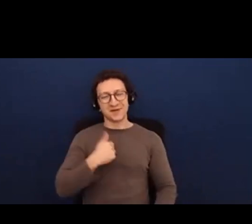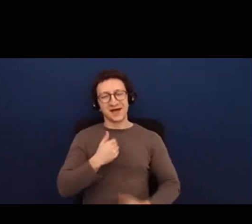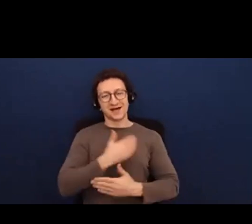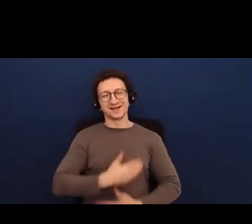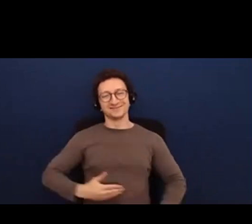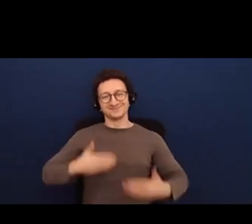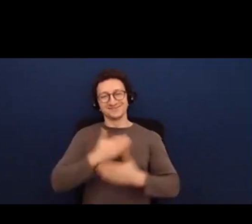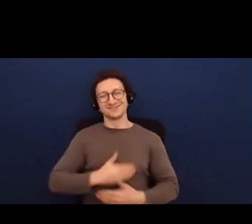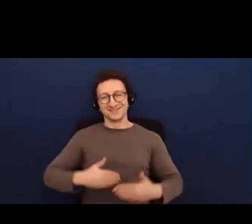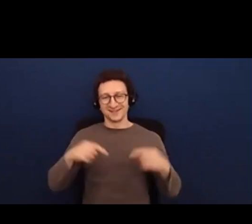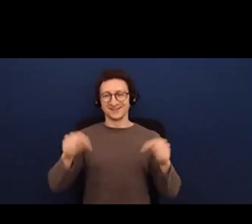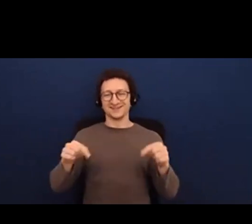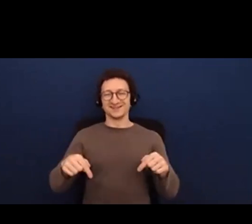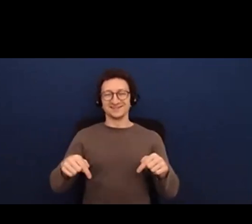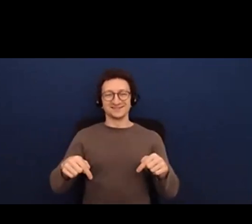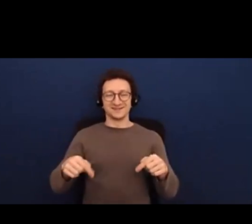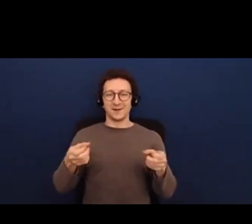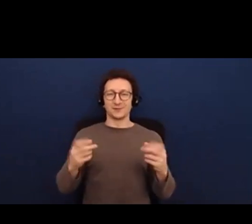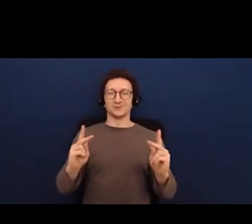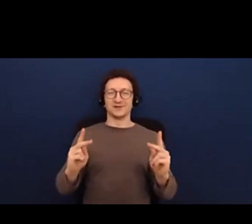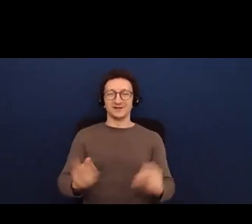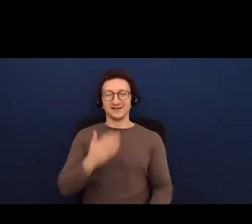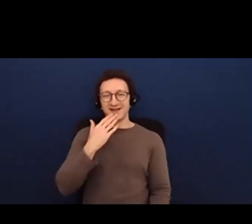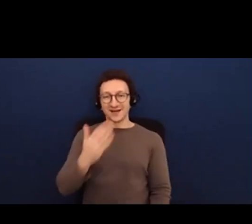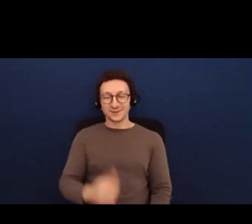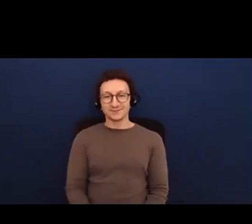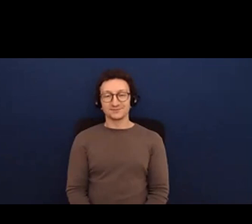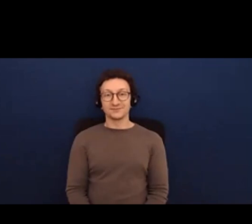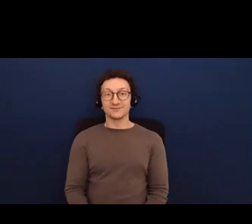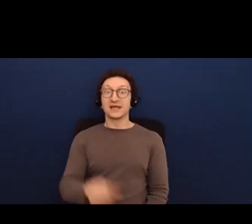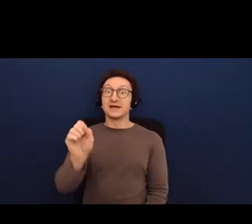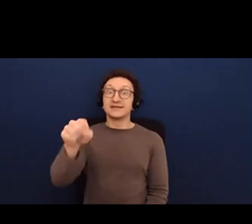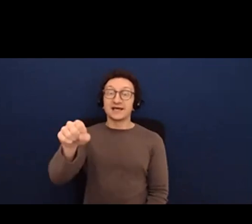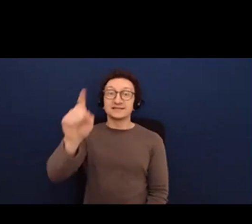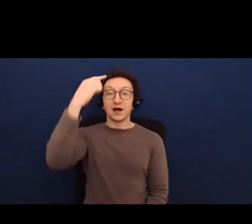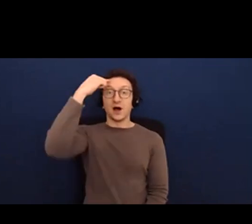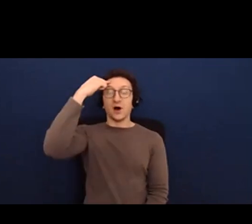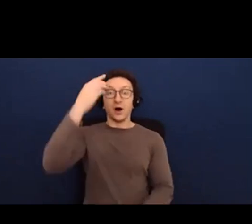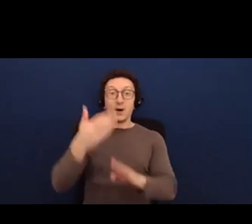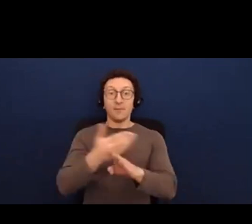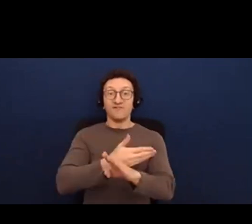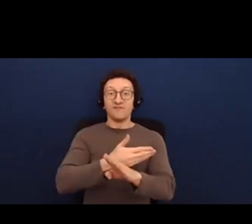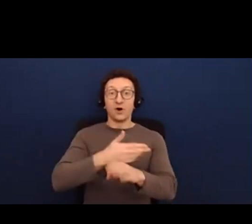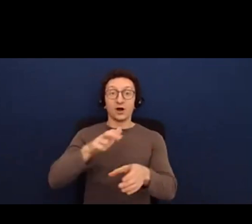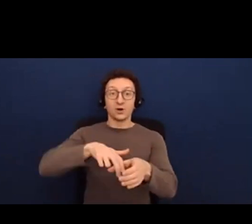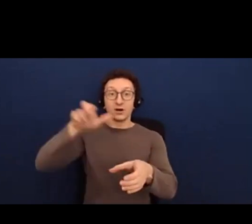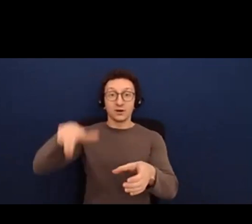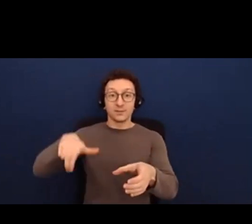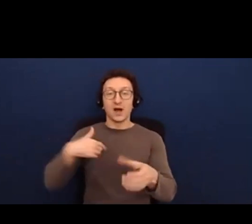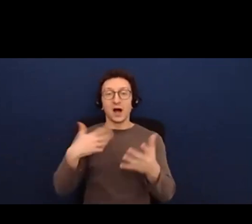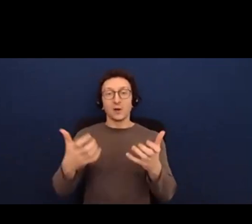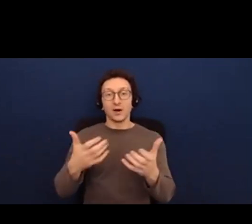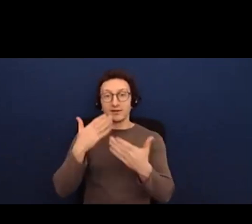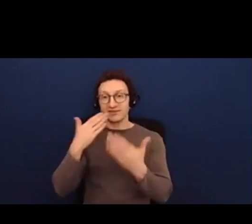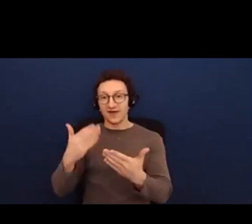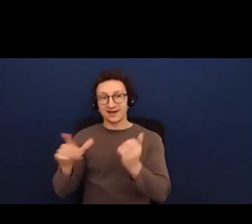forum, very much, and okay. I thank you. Oh, sure. And I want to actually, before people are off, I want to thank our